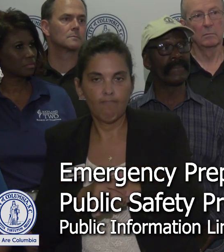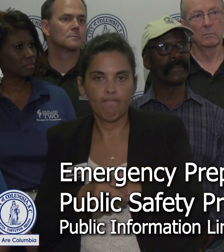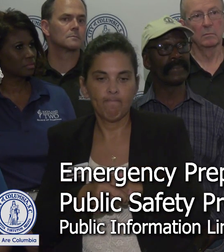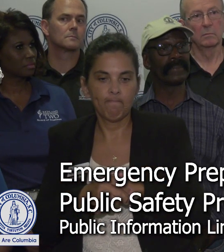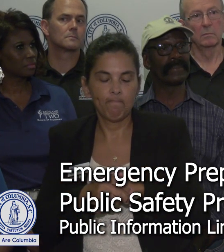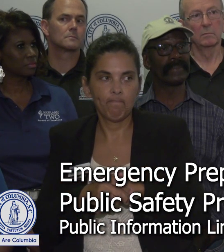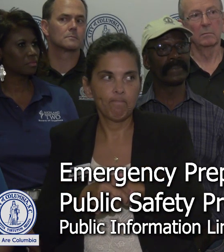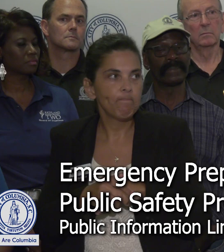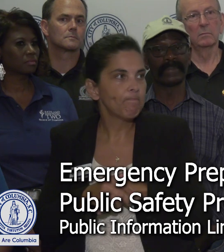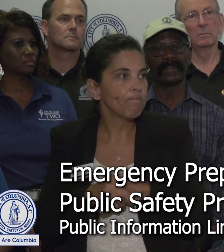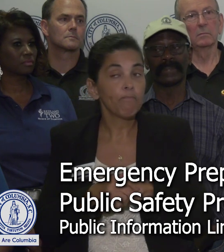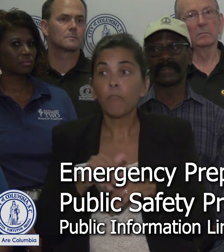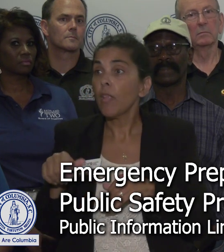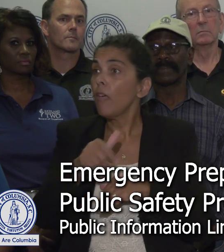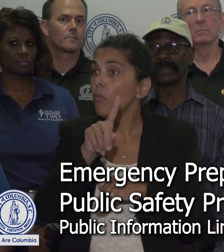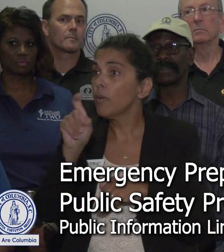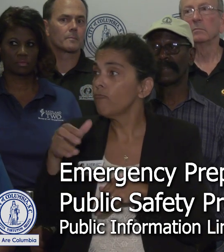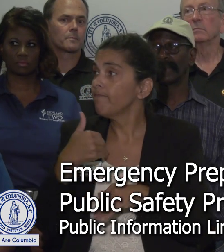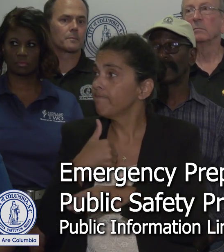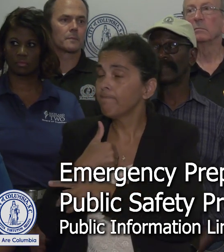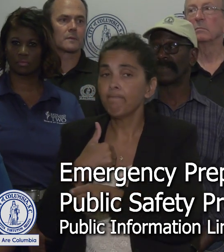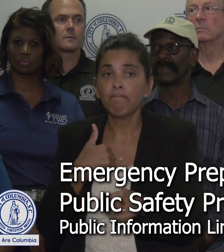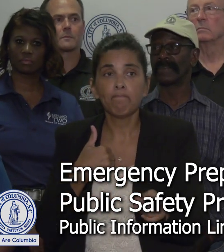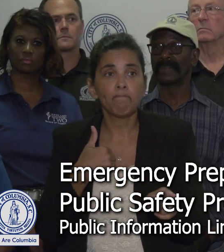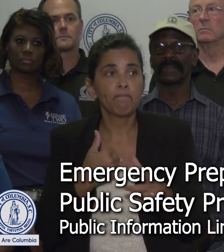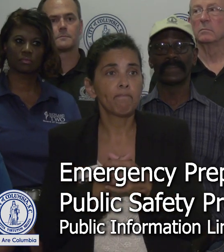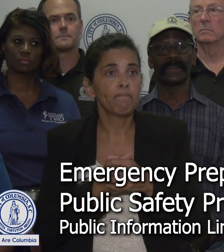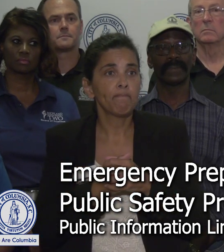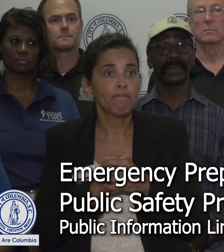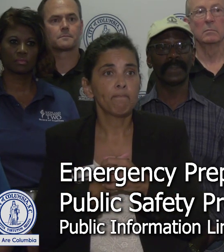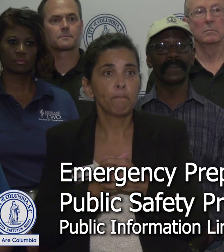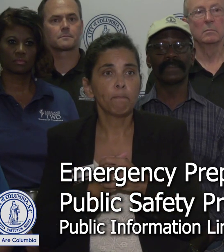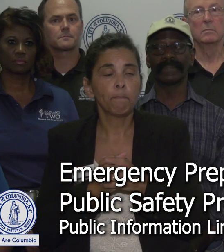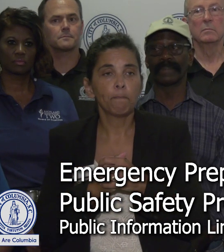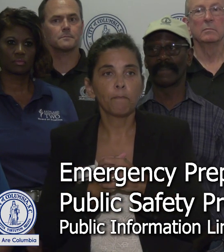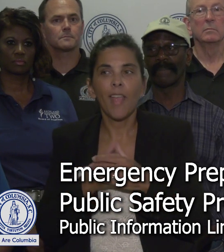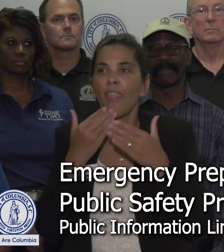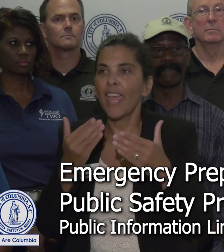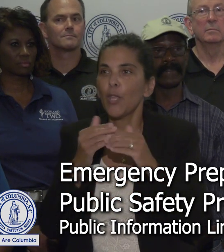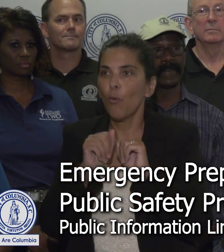Other questions? Thank you all.